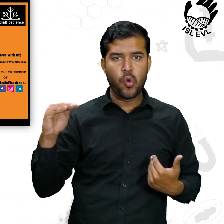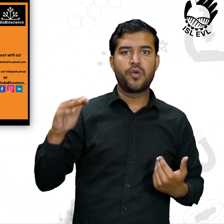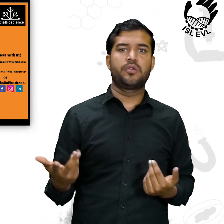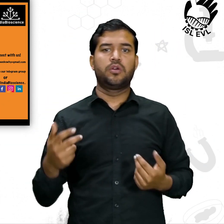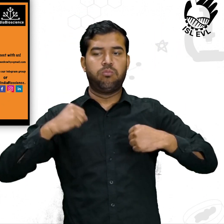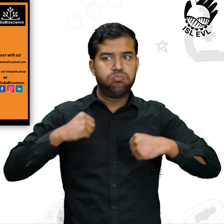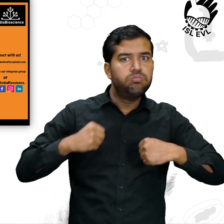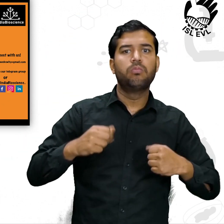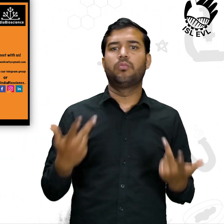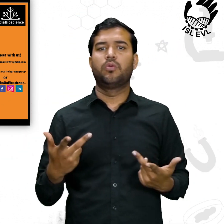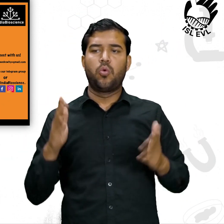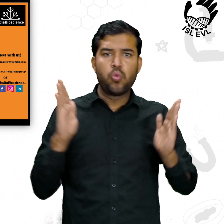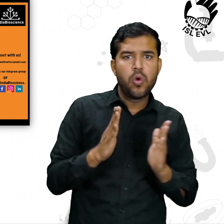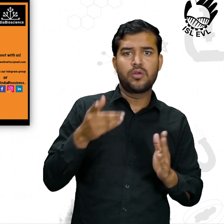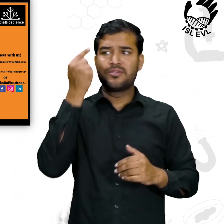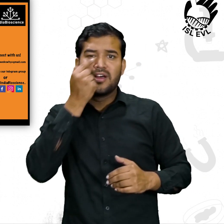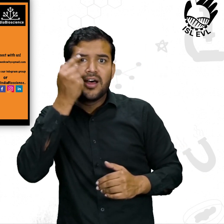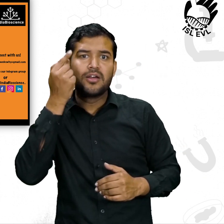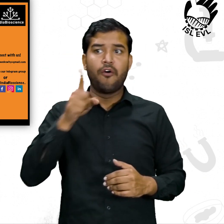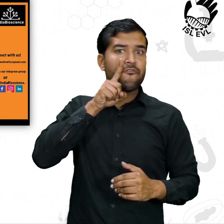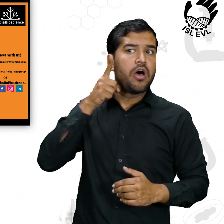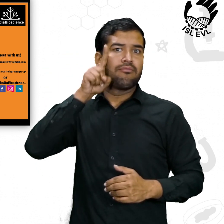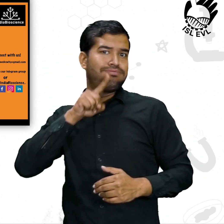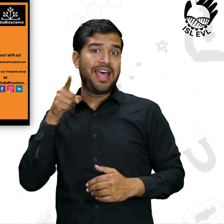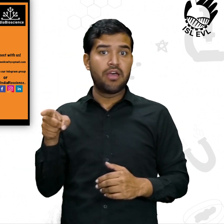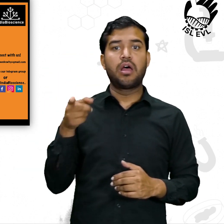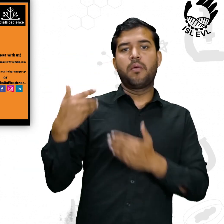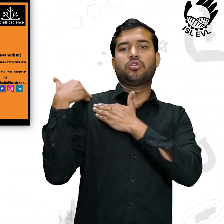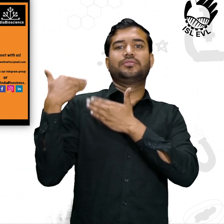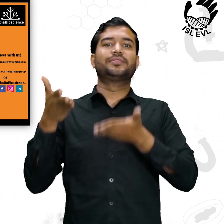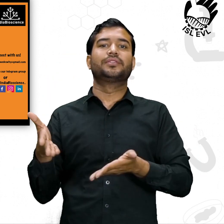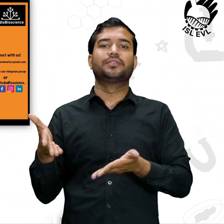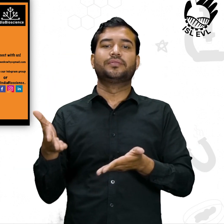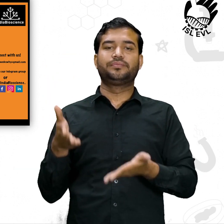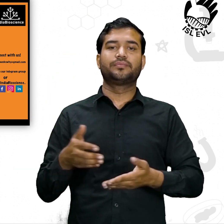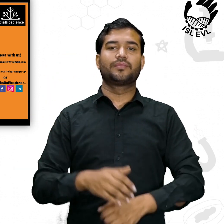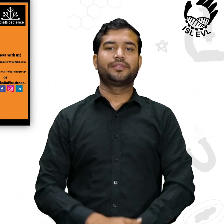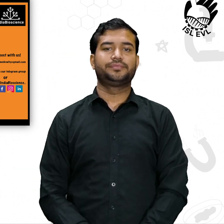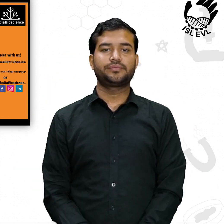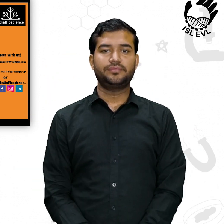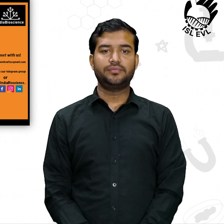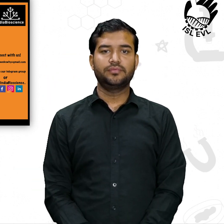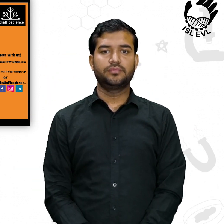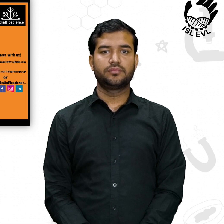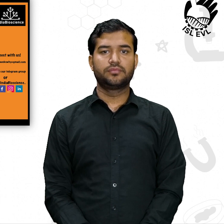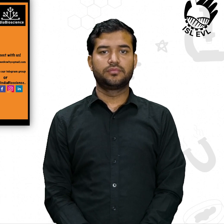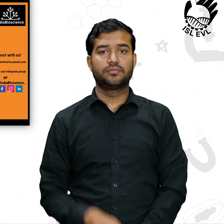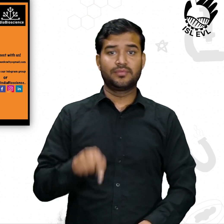body. So you mean that there are genes in tigers' melanocytes, the type of skin cells which produce pigments, that tell them to